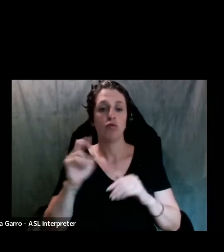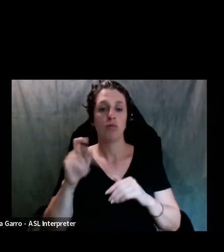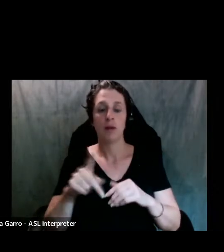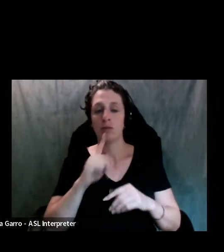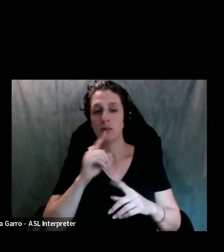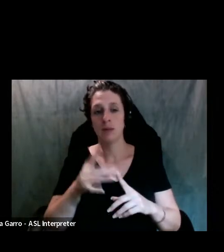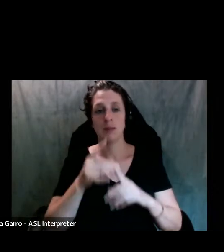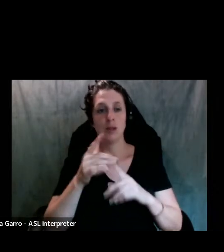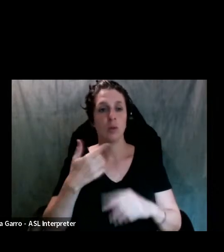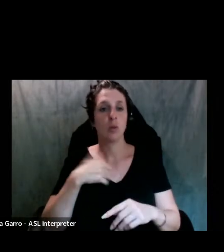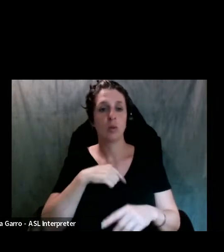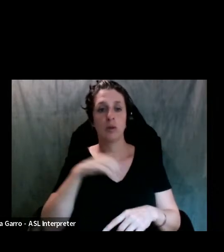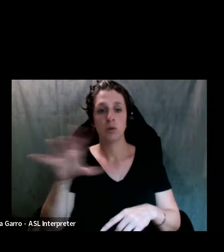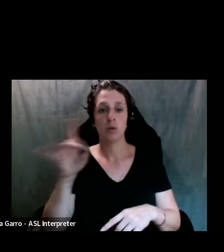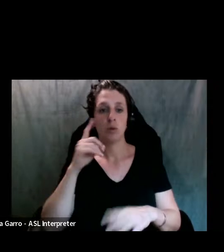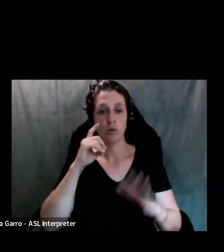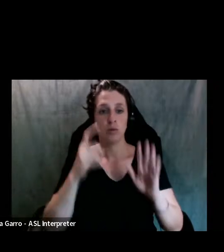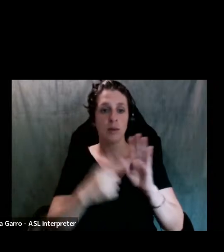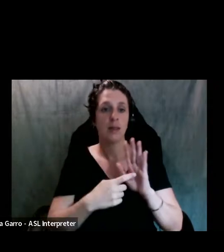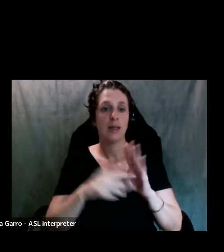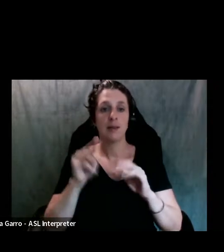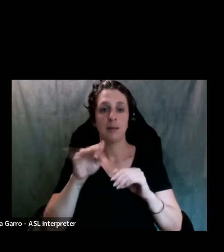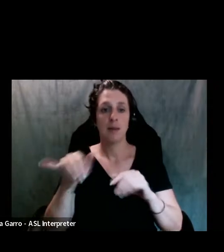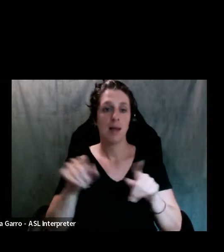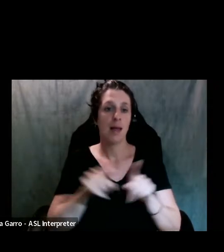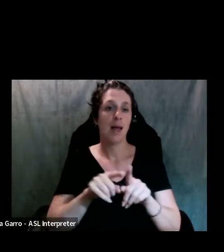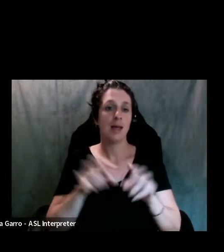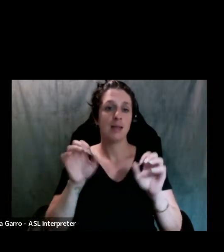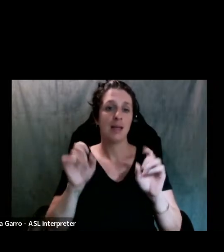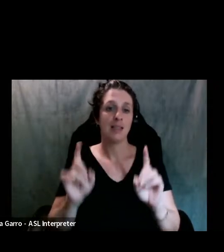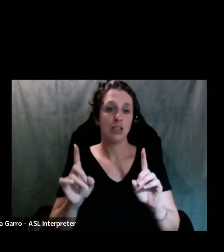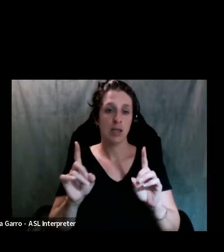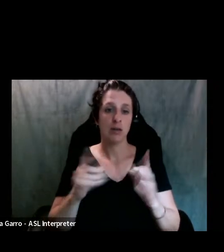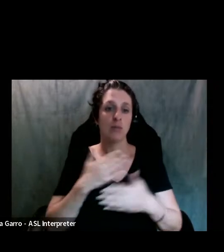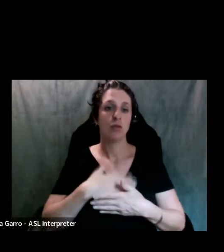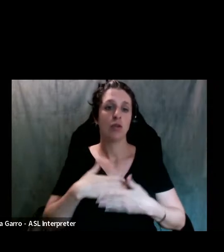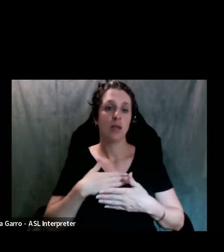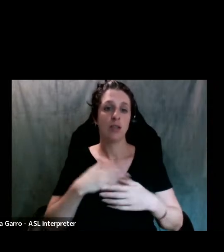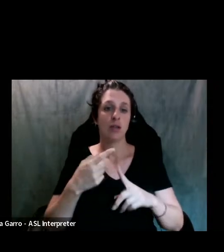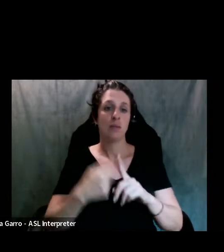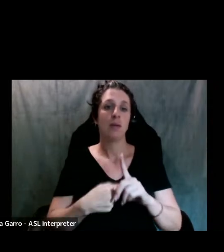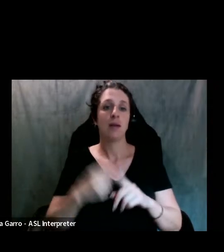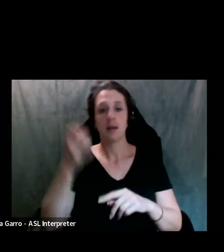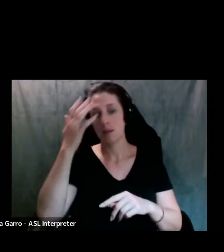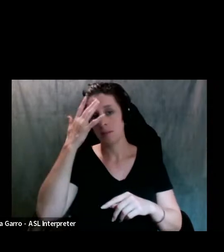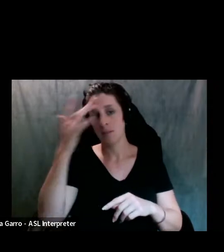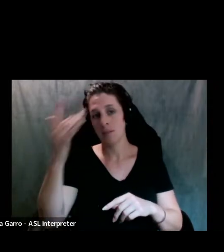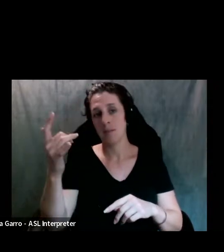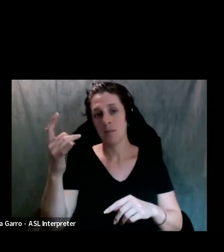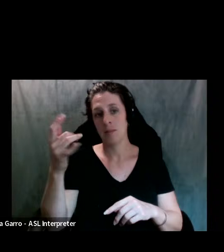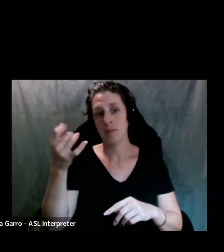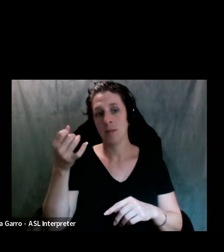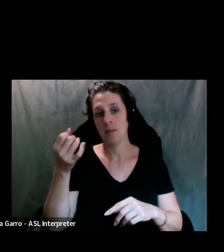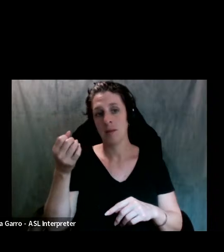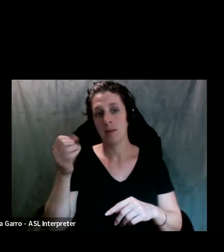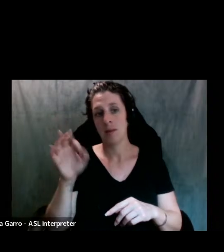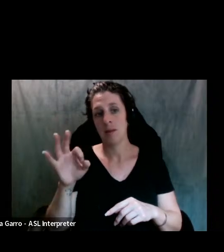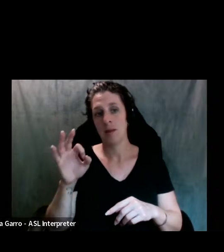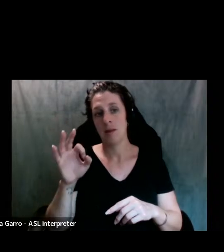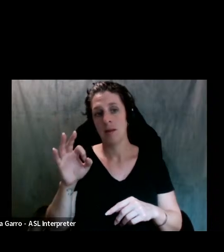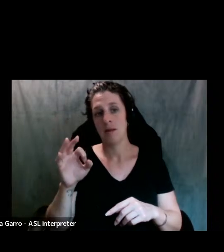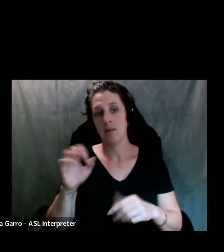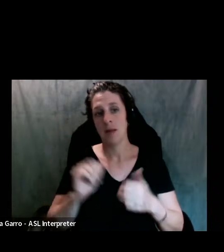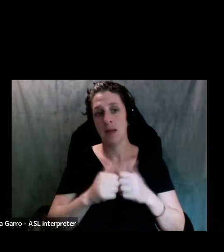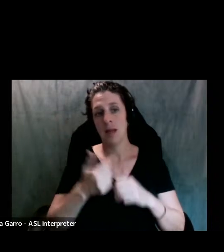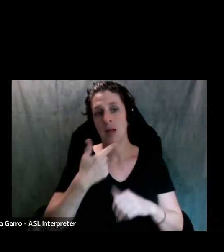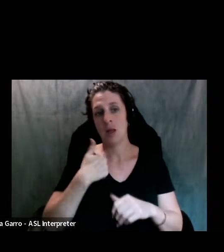We chose to recognize May as Educator Appreciation Month because of how we